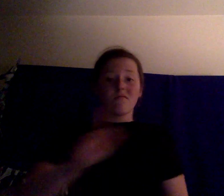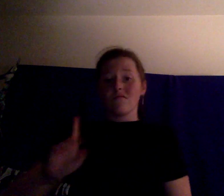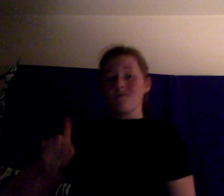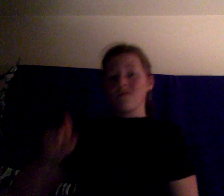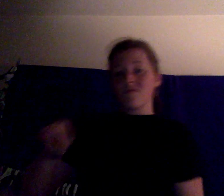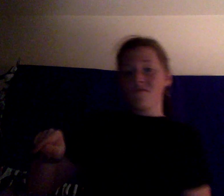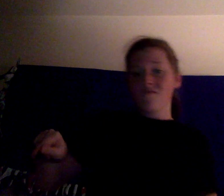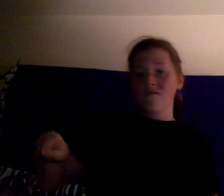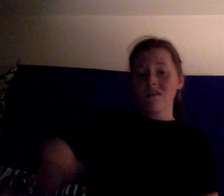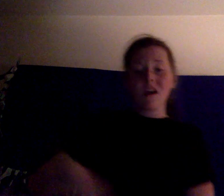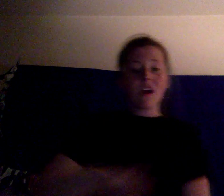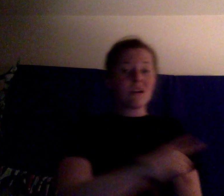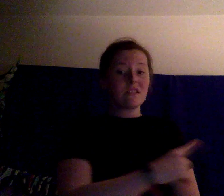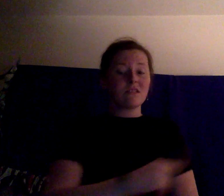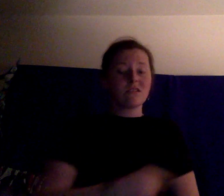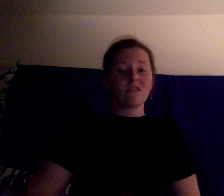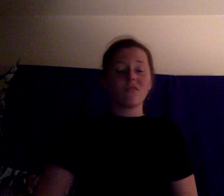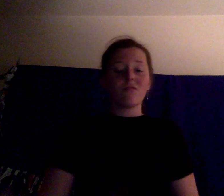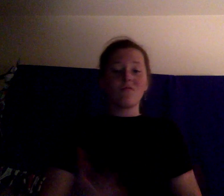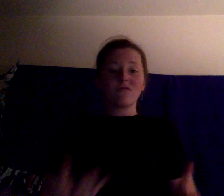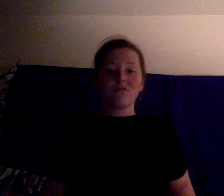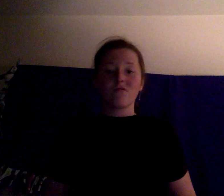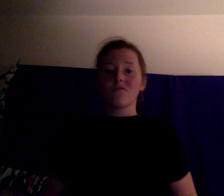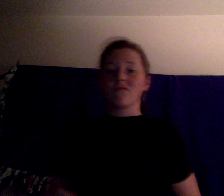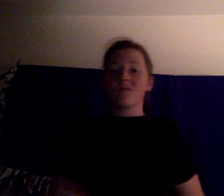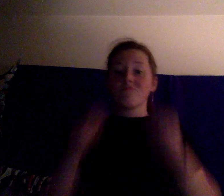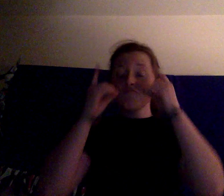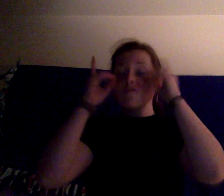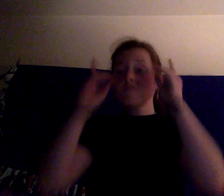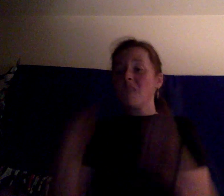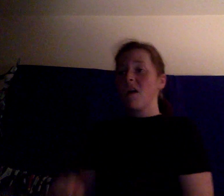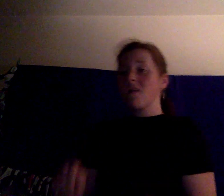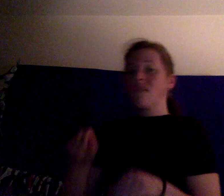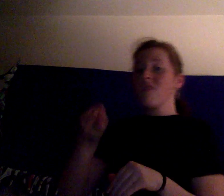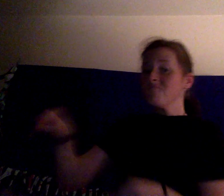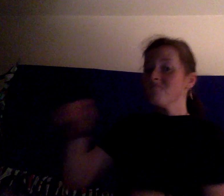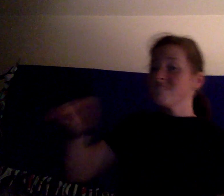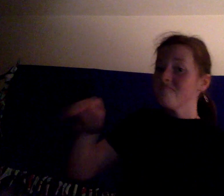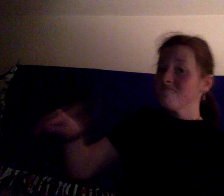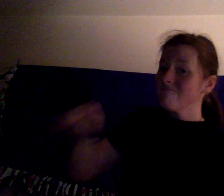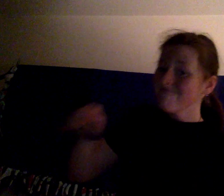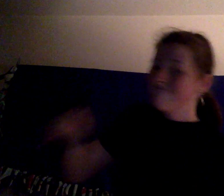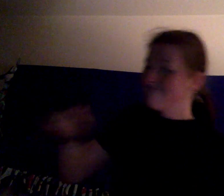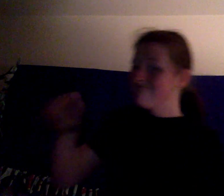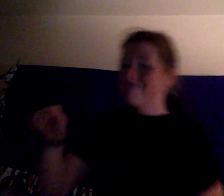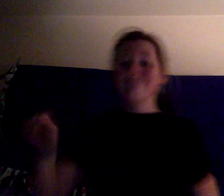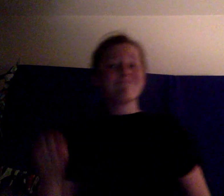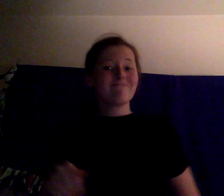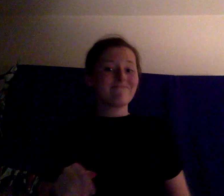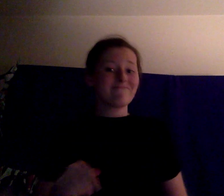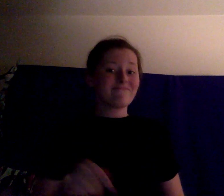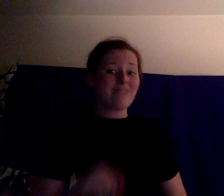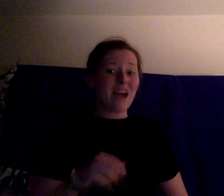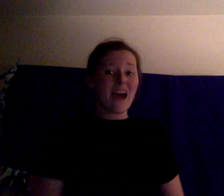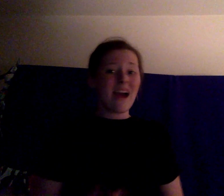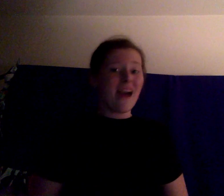that he would break barriers. He would open doors for more than 25 million Americans who have hearing loss. Most